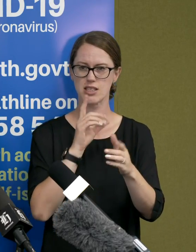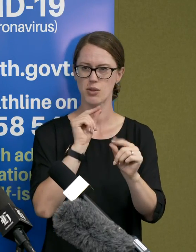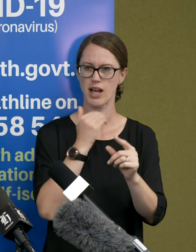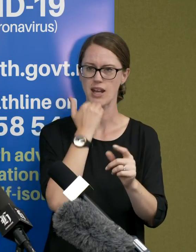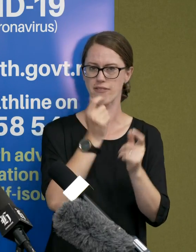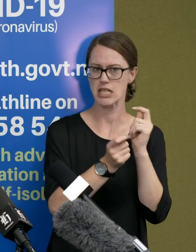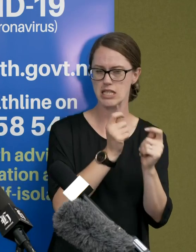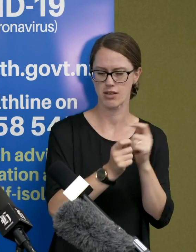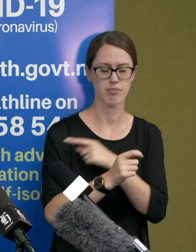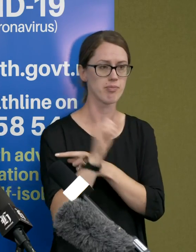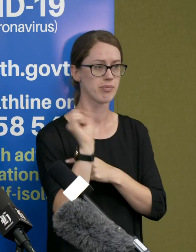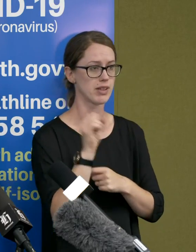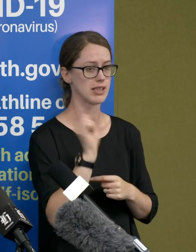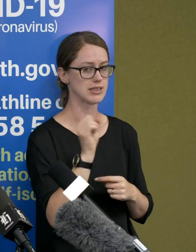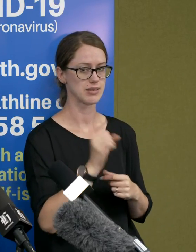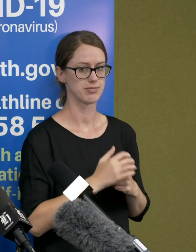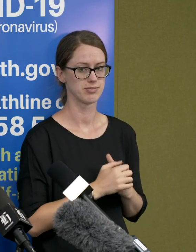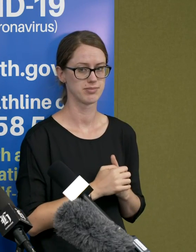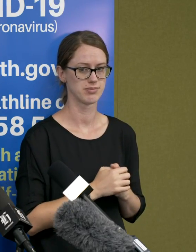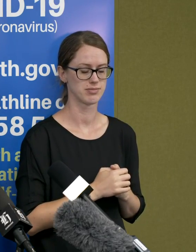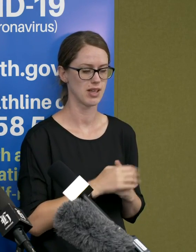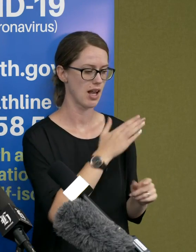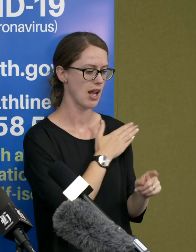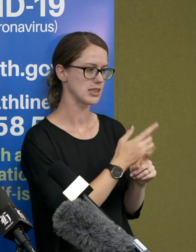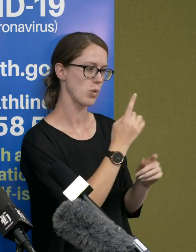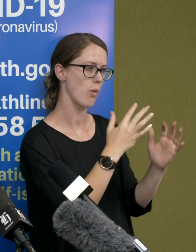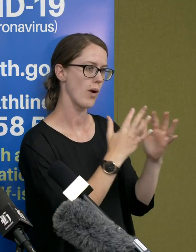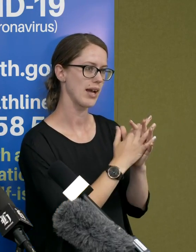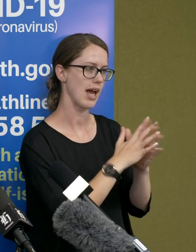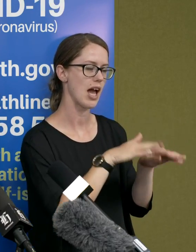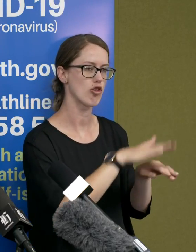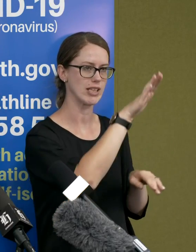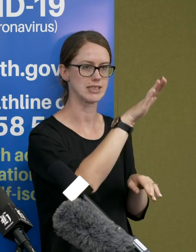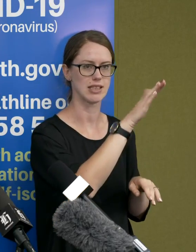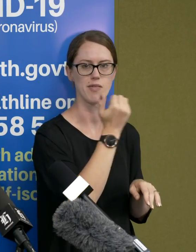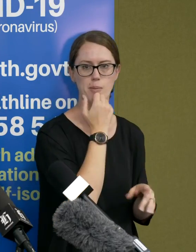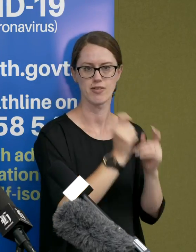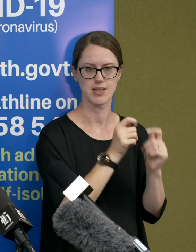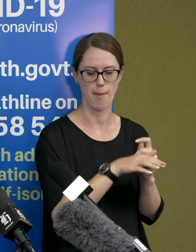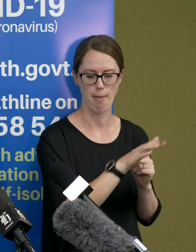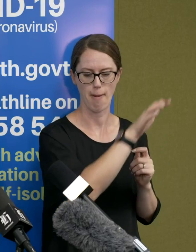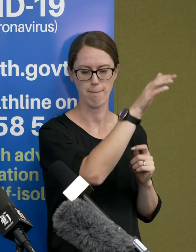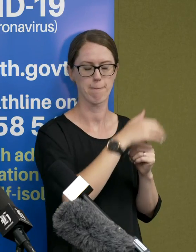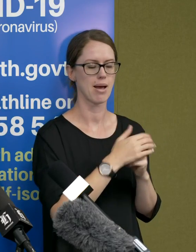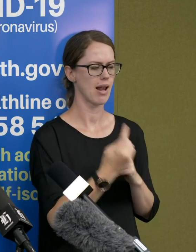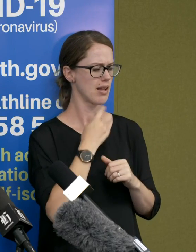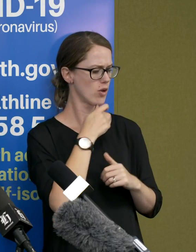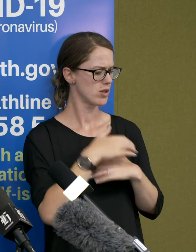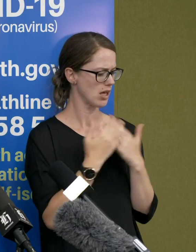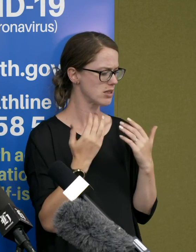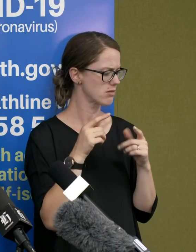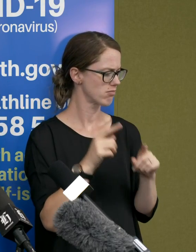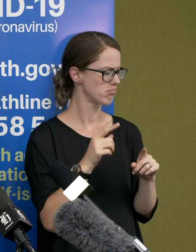taken place? Yes, well, what we've seen over this last week or so is an increase, a ramping up of the testing, and over the last few days it's